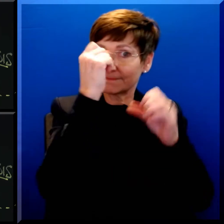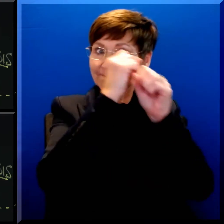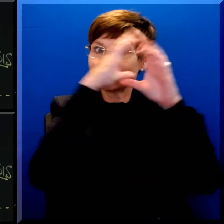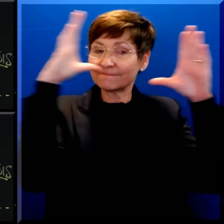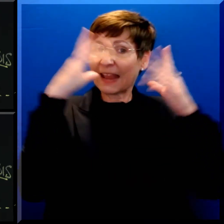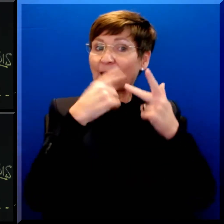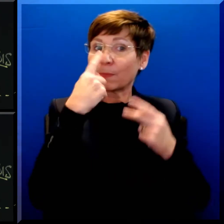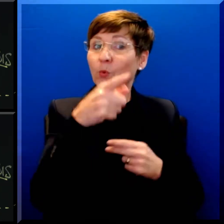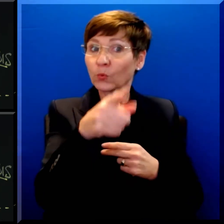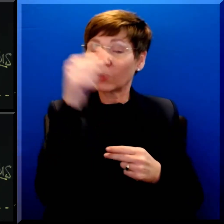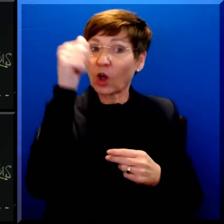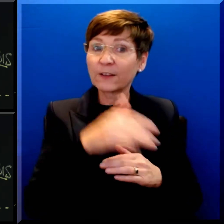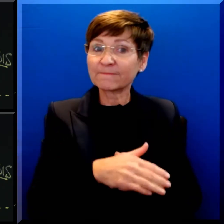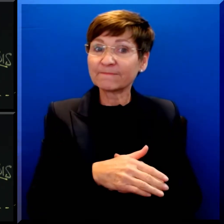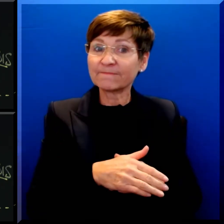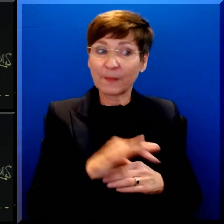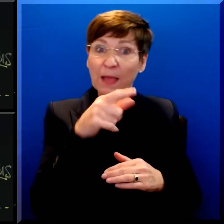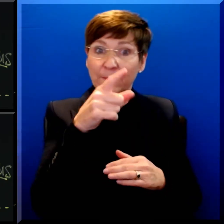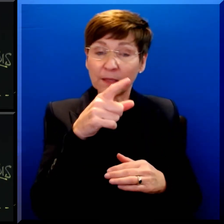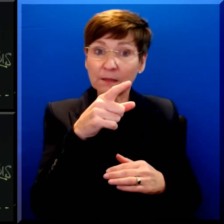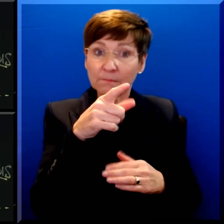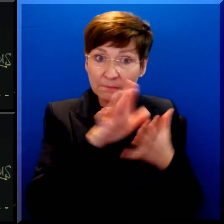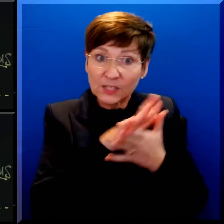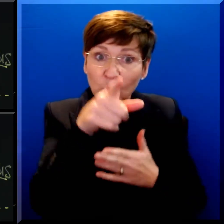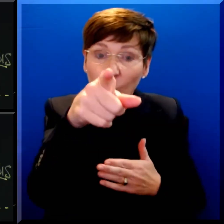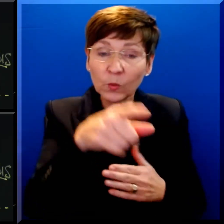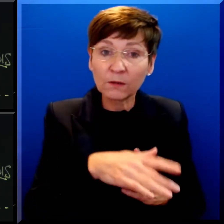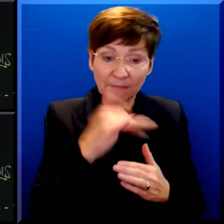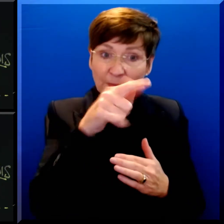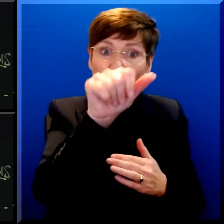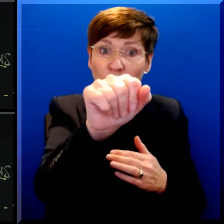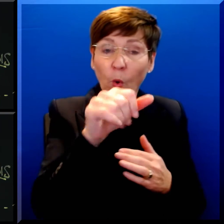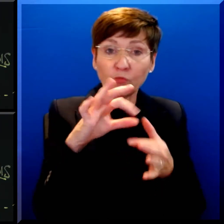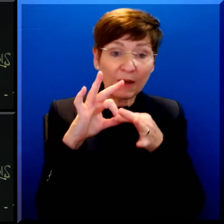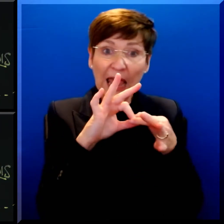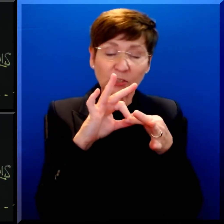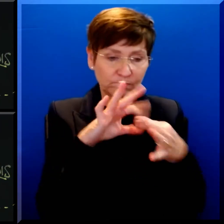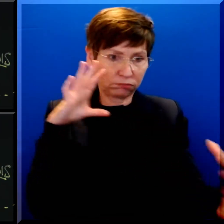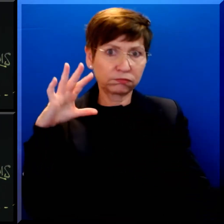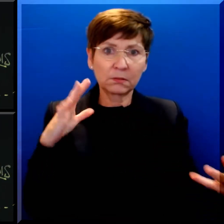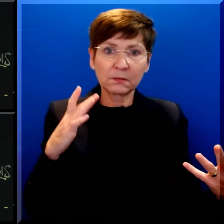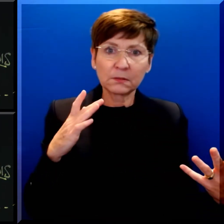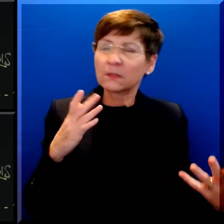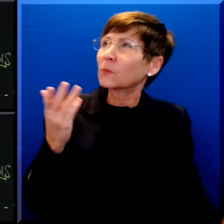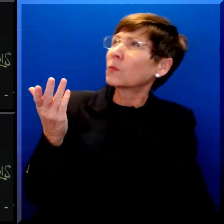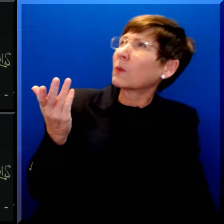maybe that describes you. Maybe you lost someone or something you love. Maybe a relationship came apart or God's not answering your prayers. Well, you can